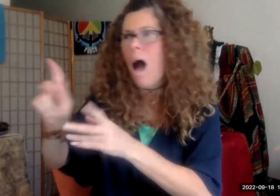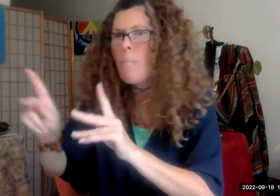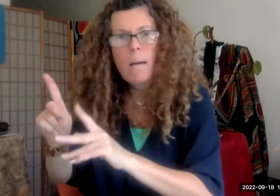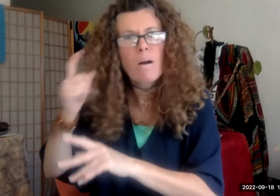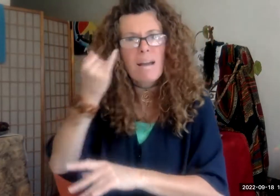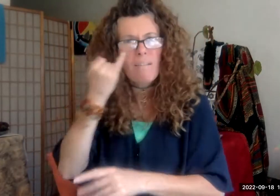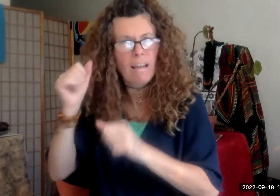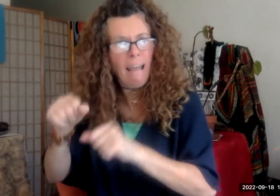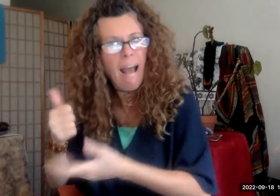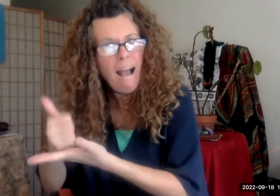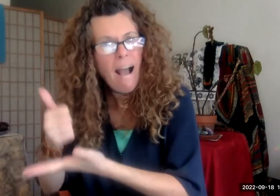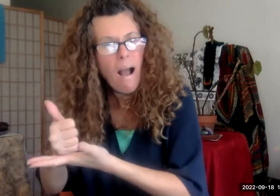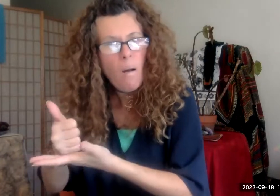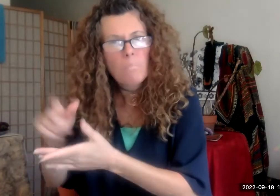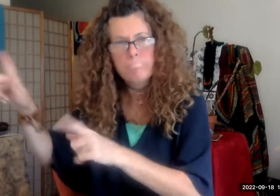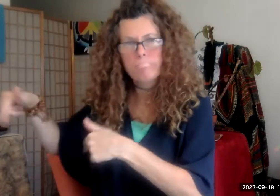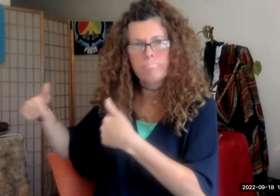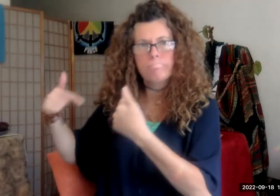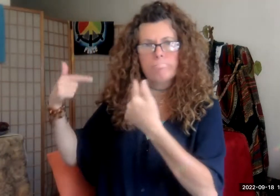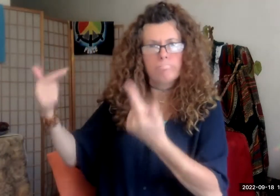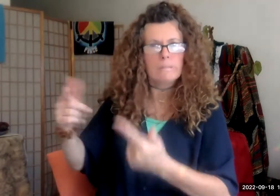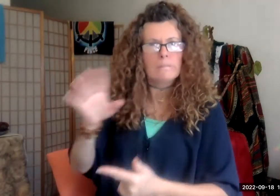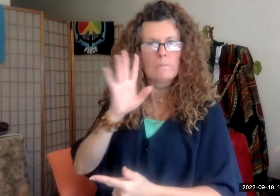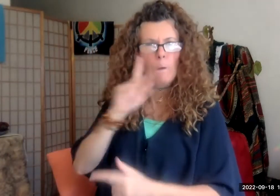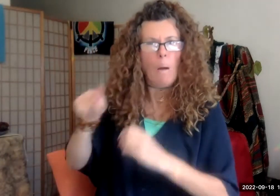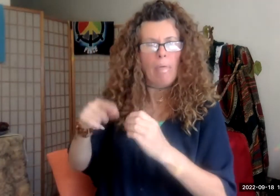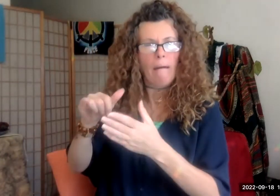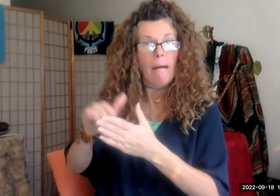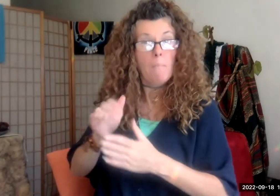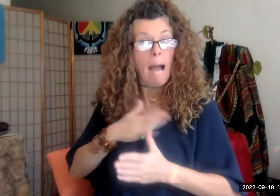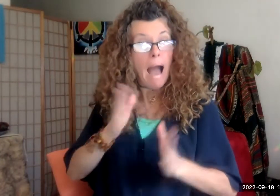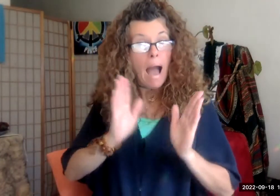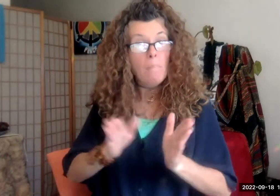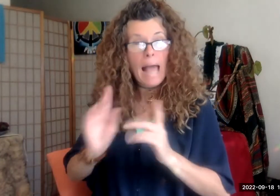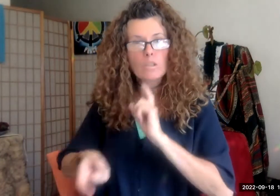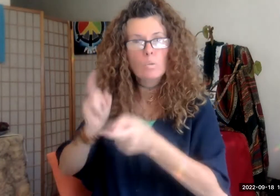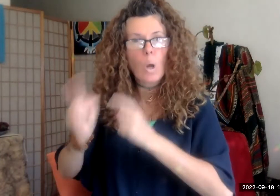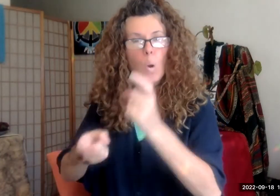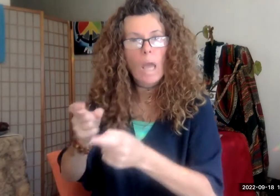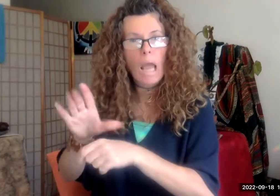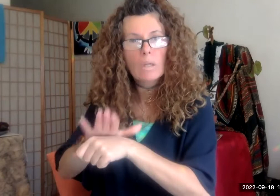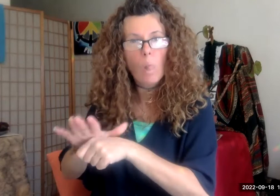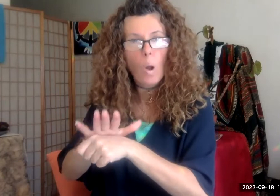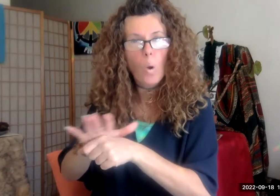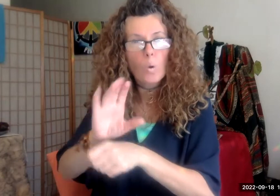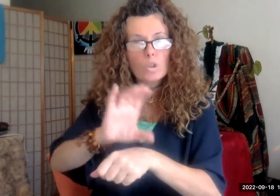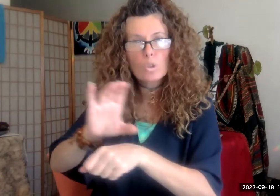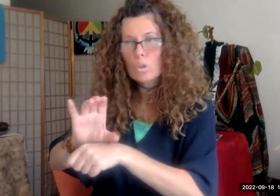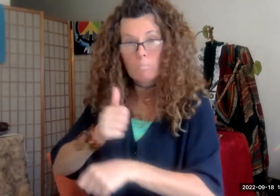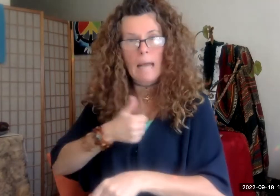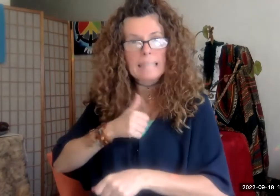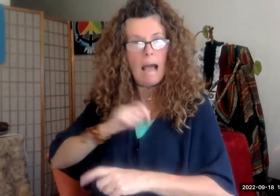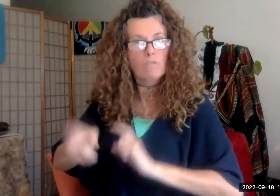can. And I've talked about that a lot, and I personally have a plan to donate all kinds of things to local churches, for example,